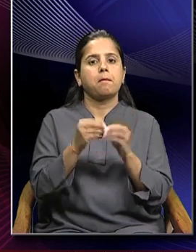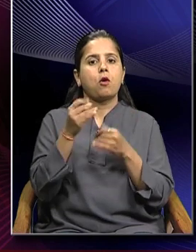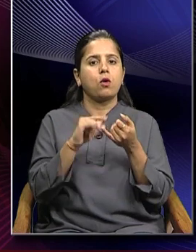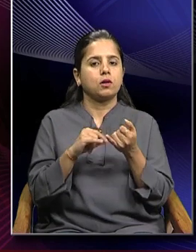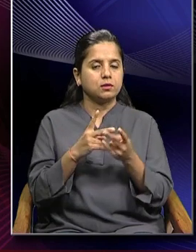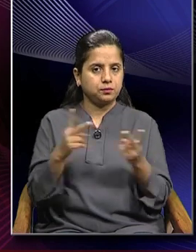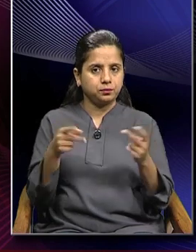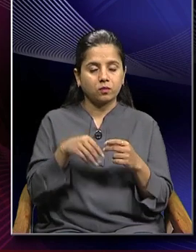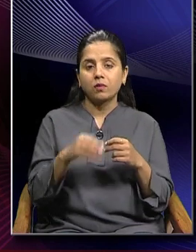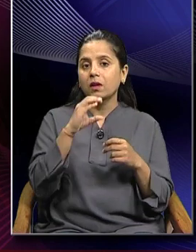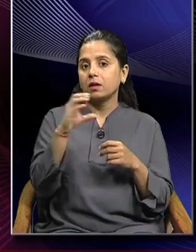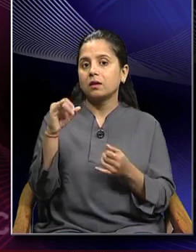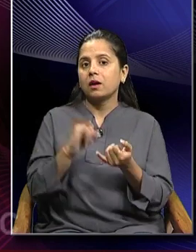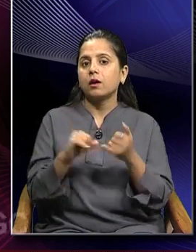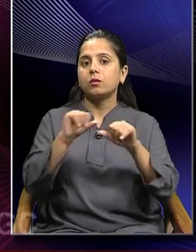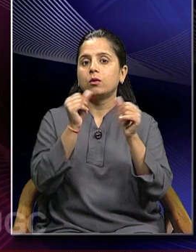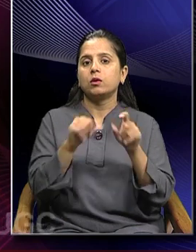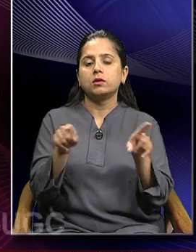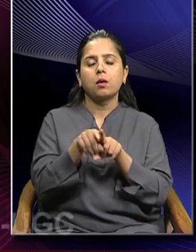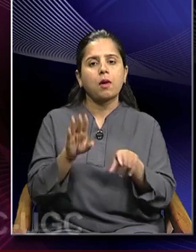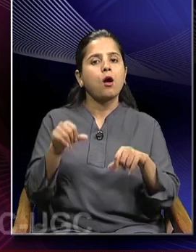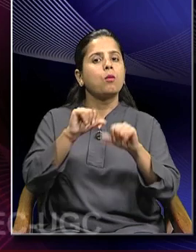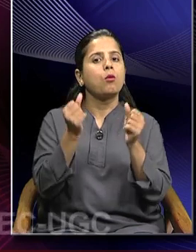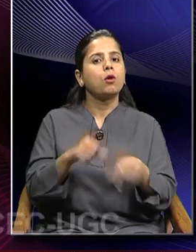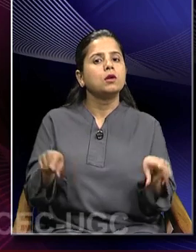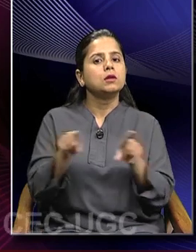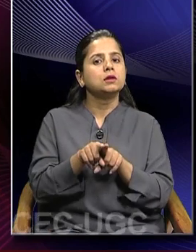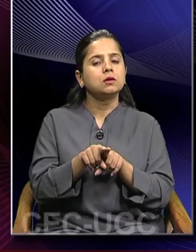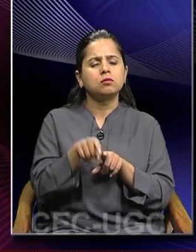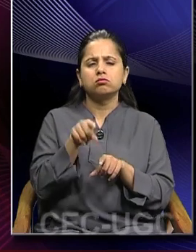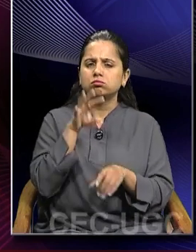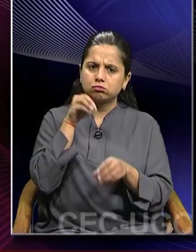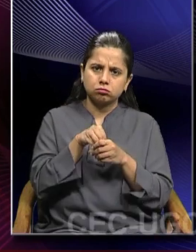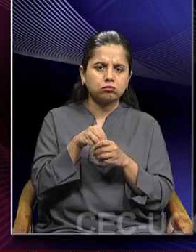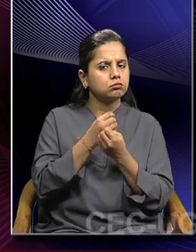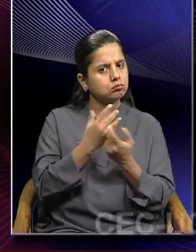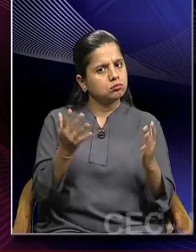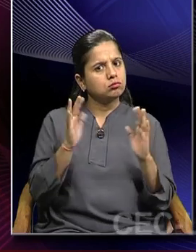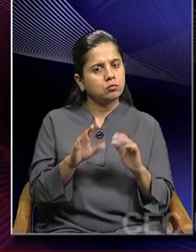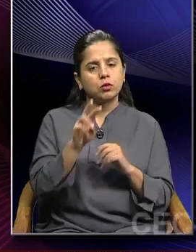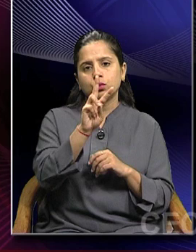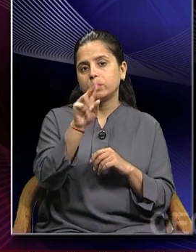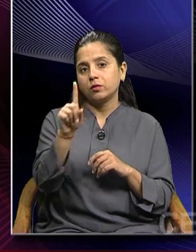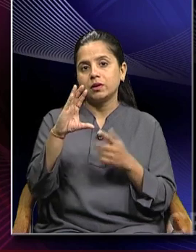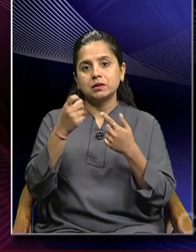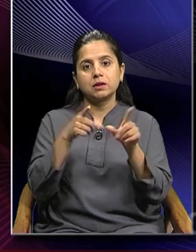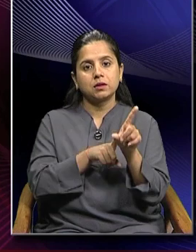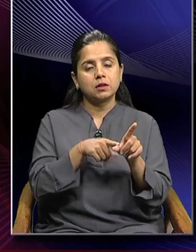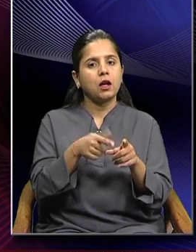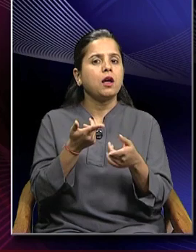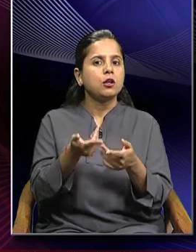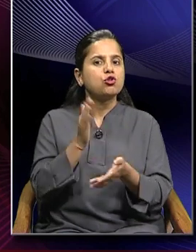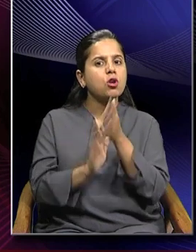this CCS model is also a model which is very much in when we talk about the 21st century